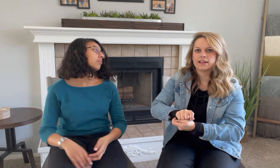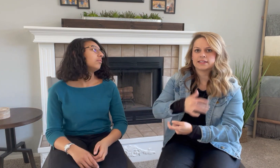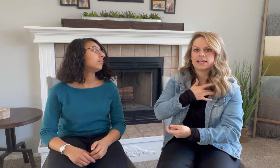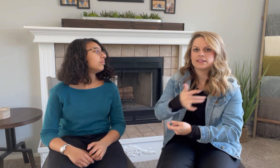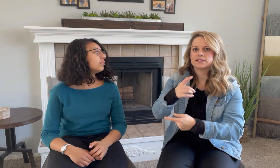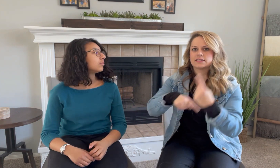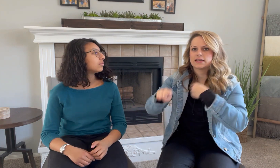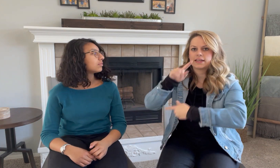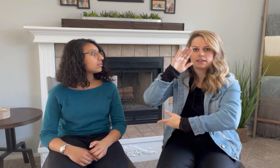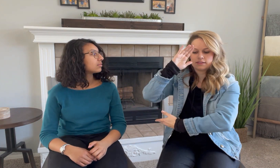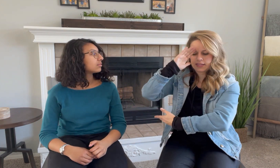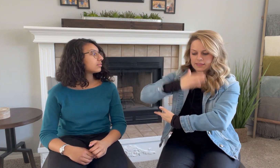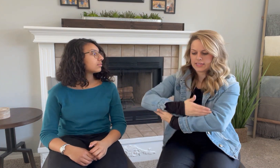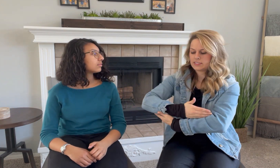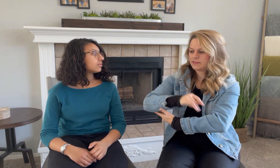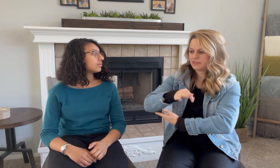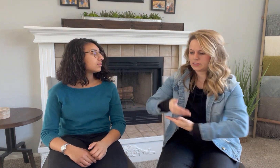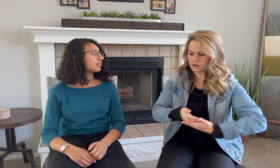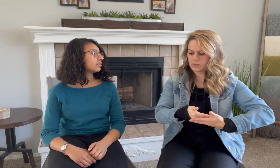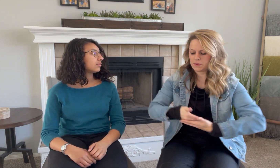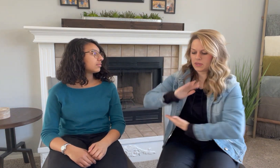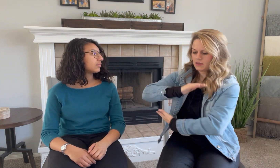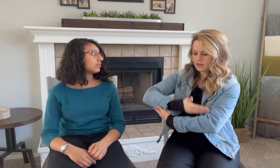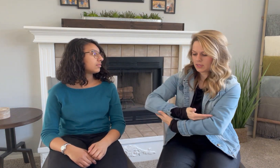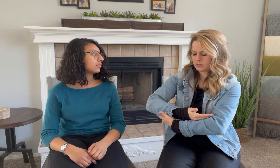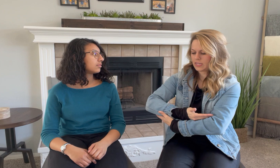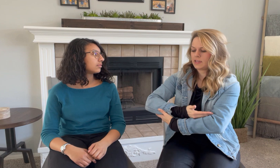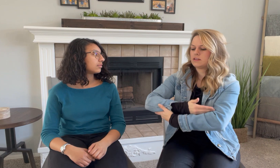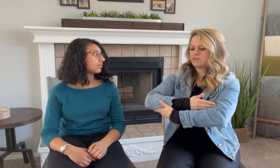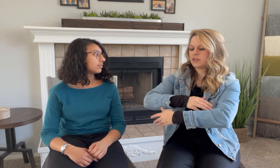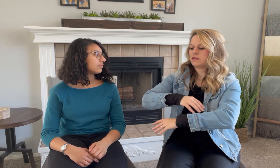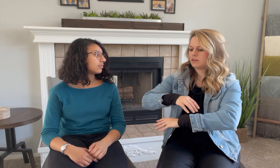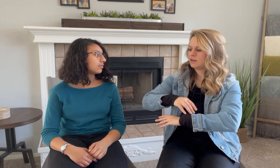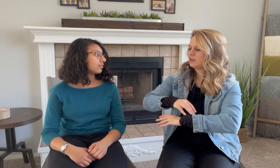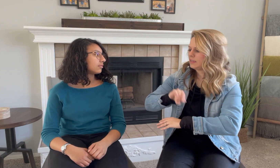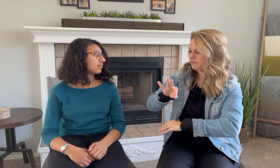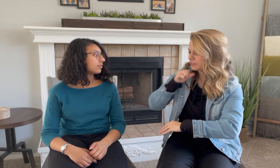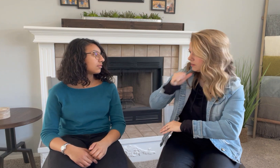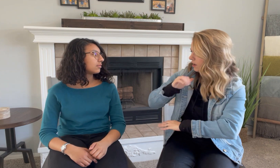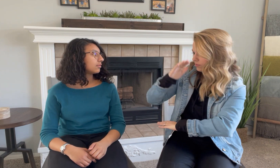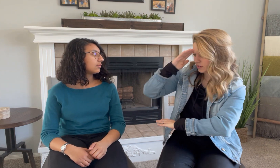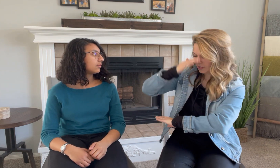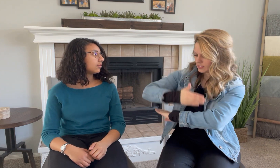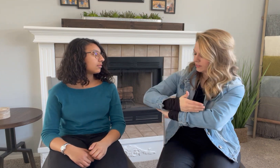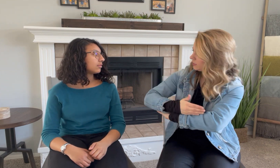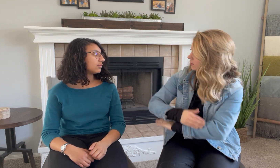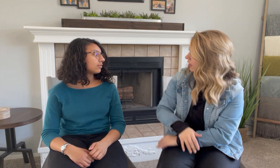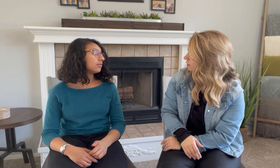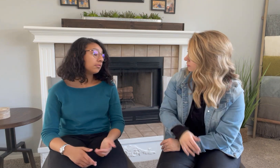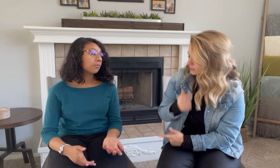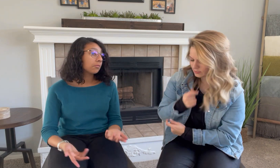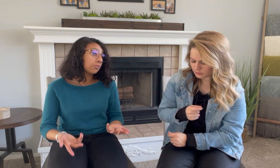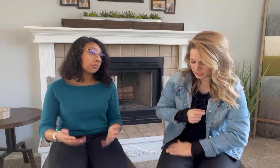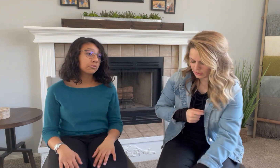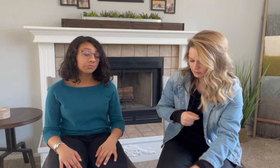I tend to sign it like this if it's like a baby. It goes in, and then if it's not, then I sign it like that. Isn't that interesting?